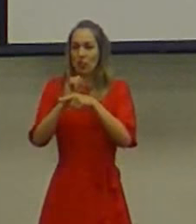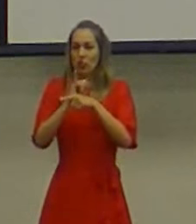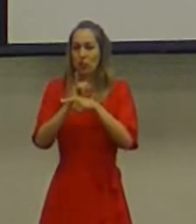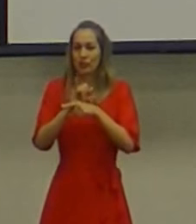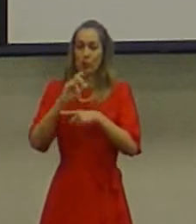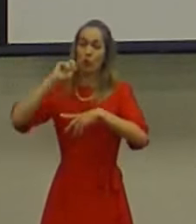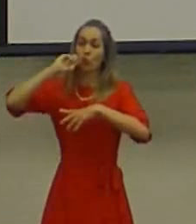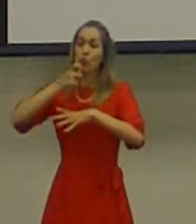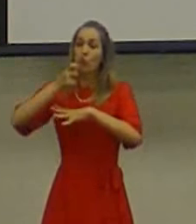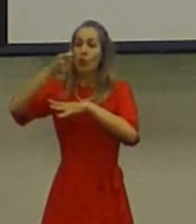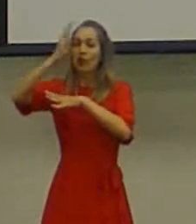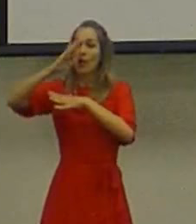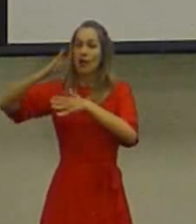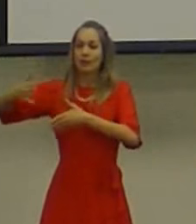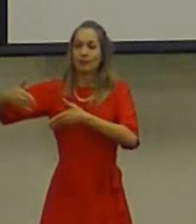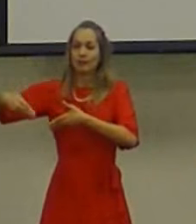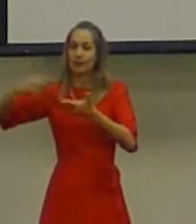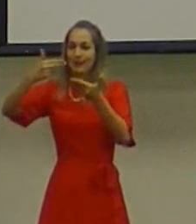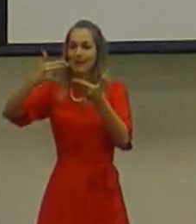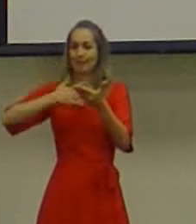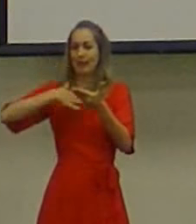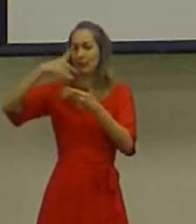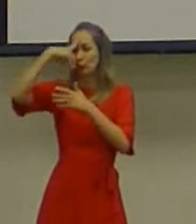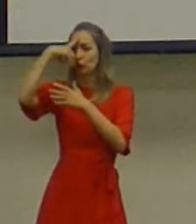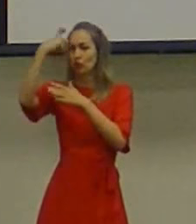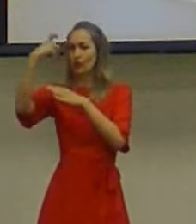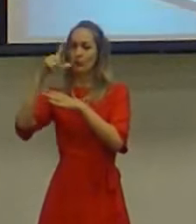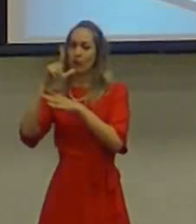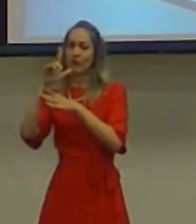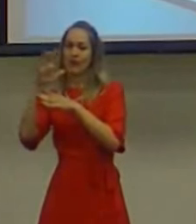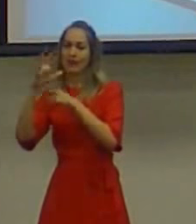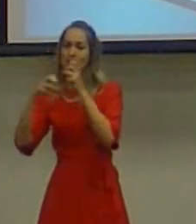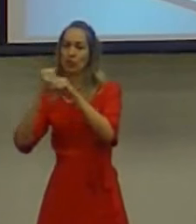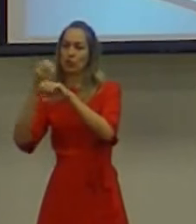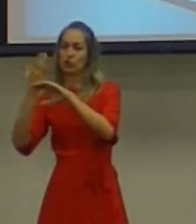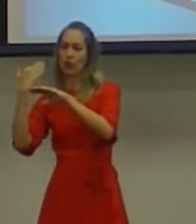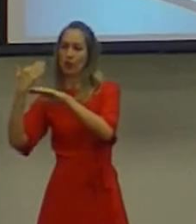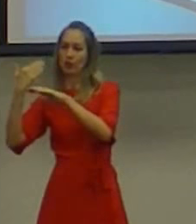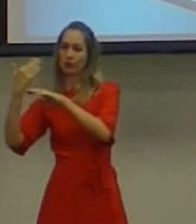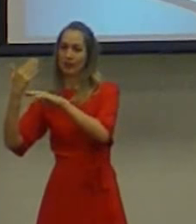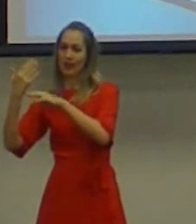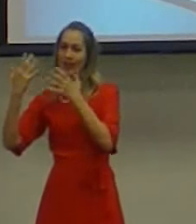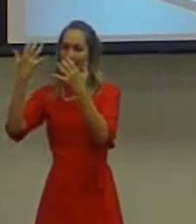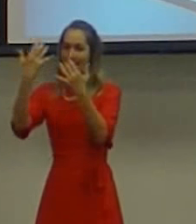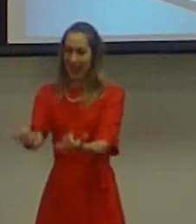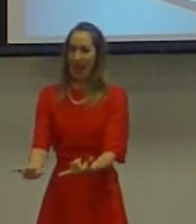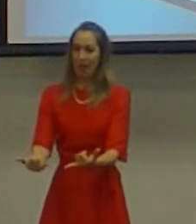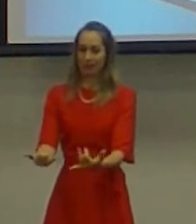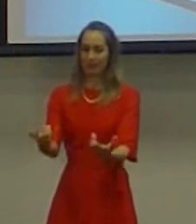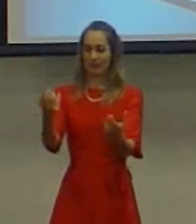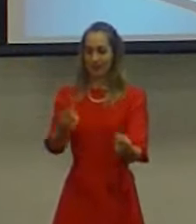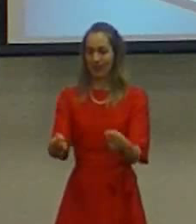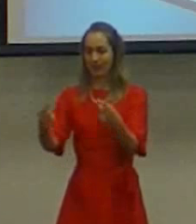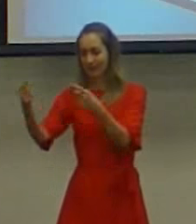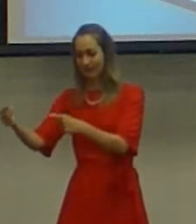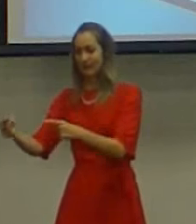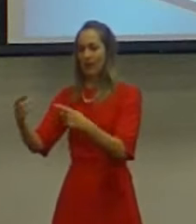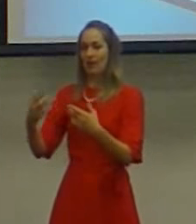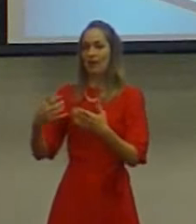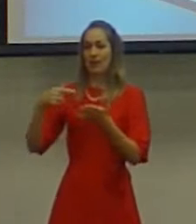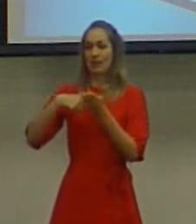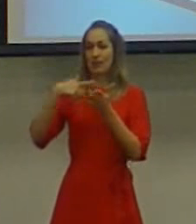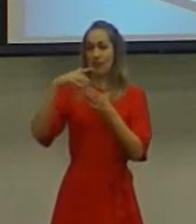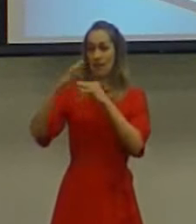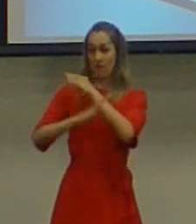from 25 years ago and brings it forward. Now all these things are happening. Speaking of people, this